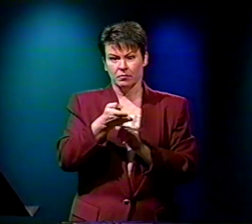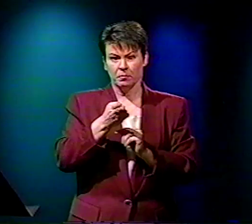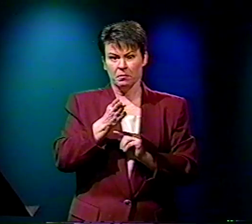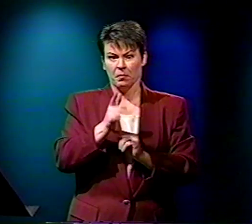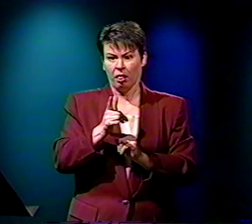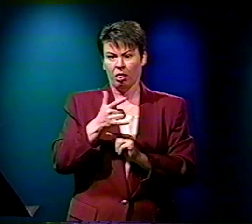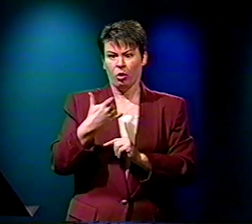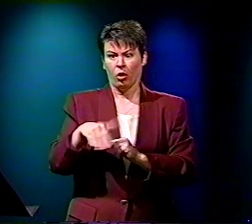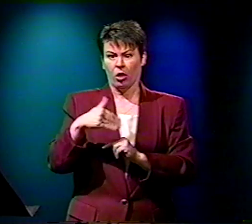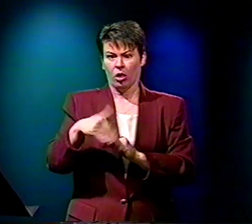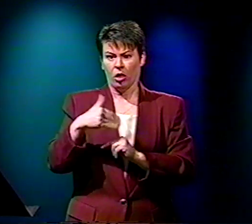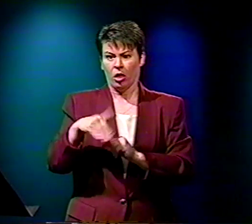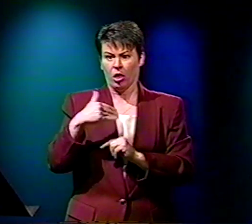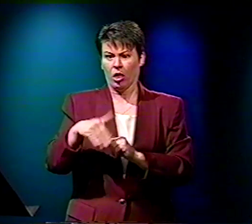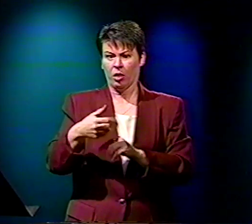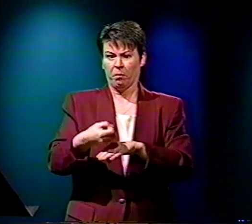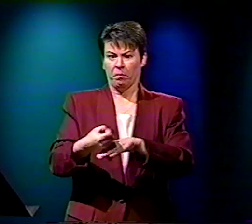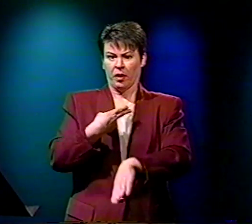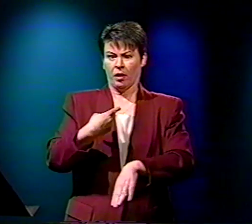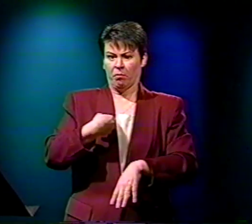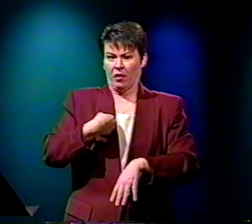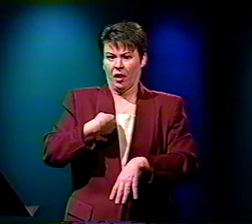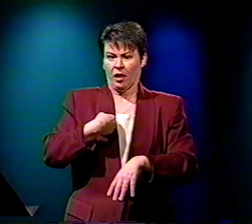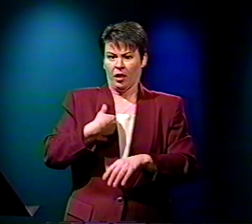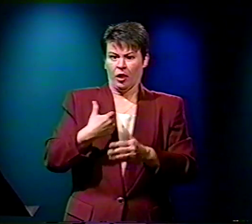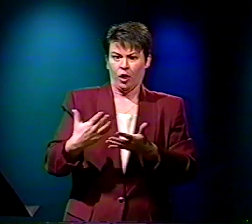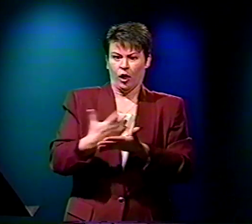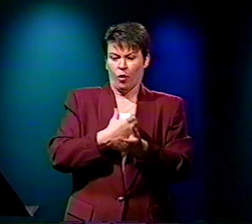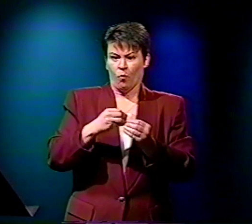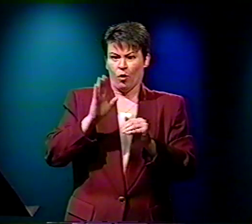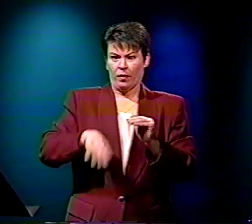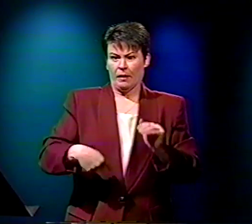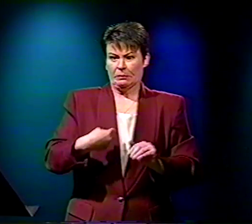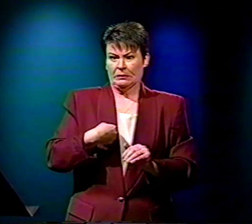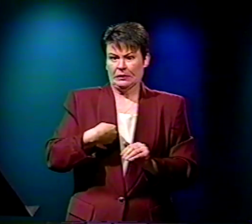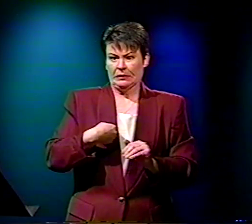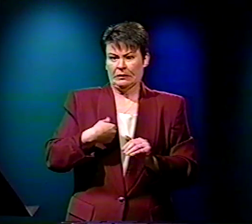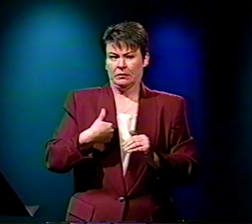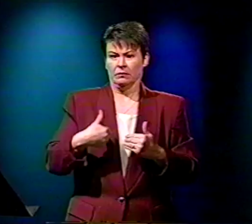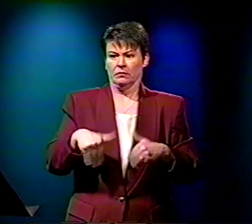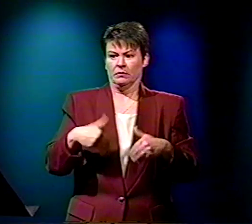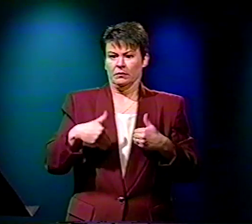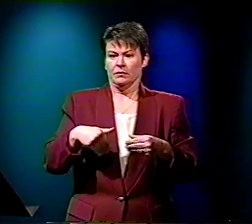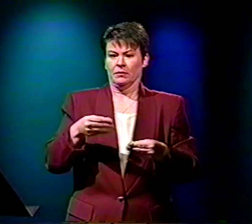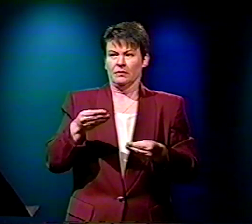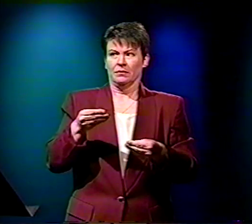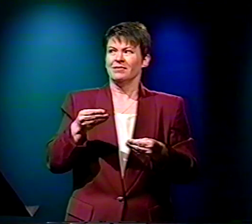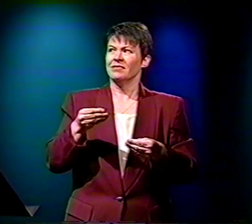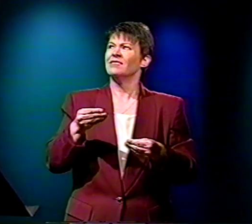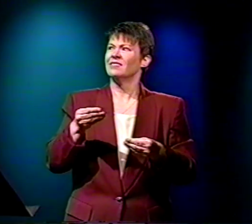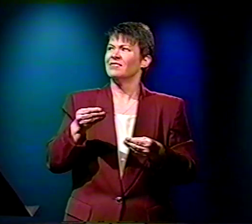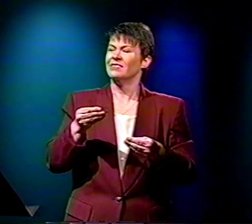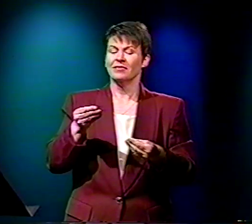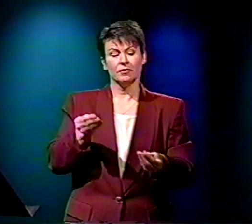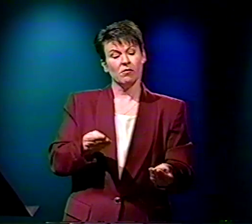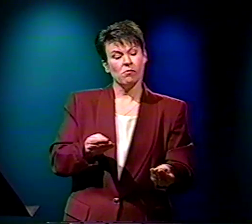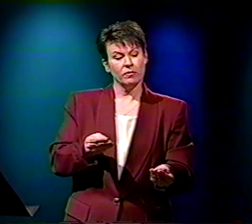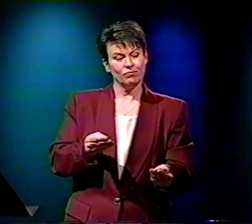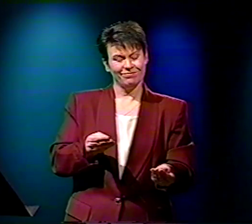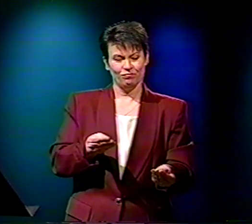shocked and can't even believe their eyes, because the bill is for more money than I even earn. And they don't even know how to react